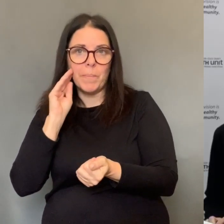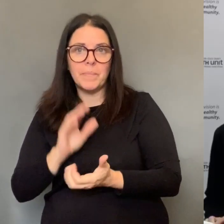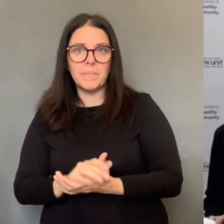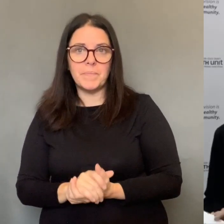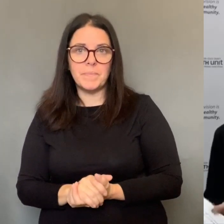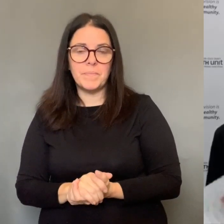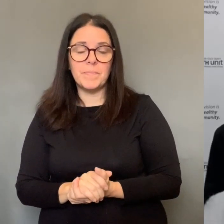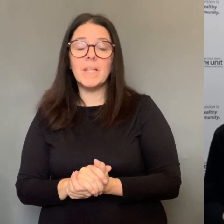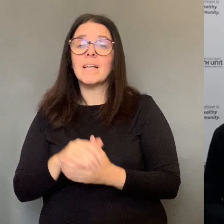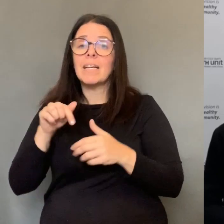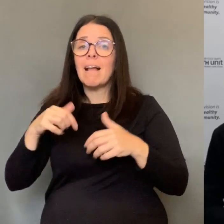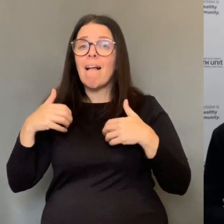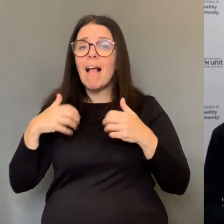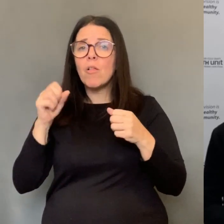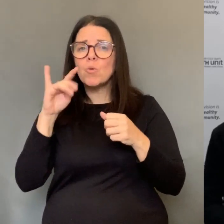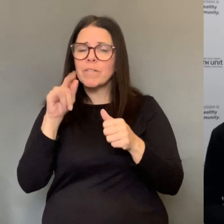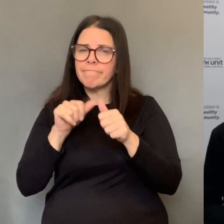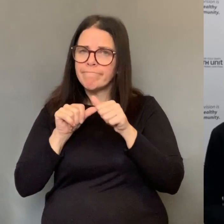568 tests are pending.